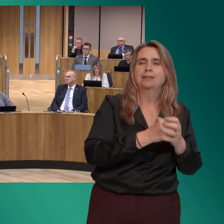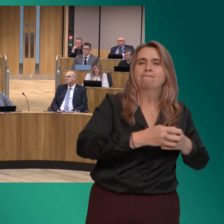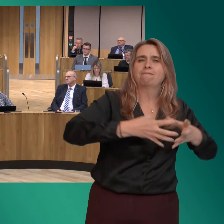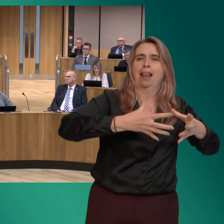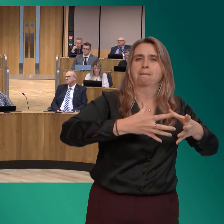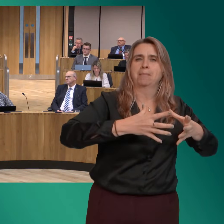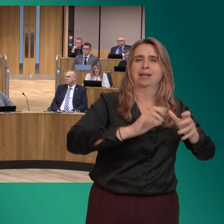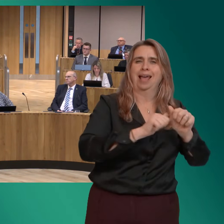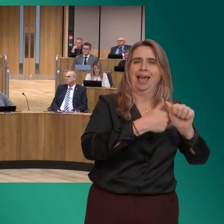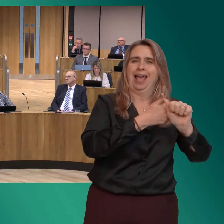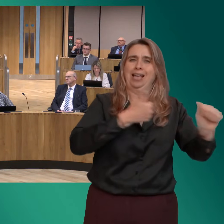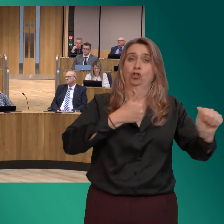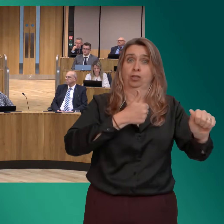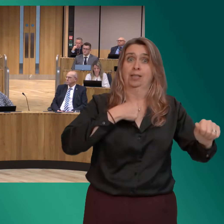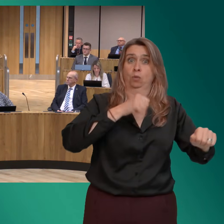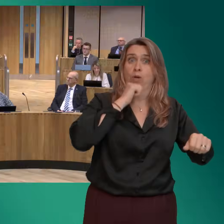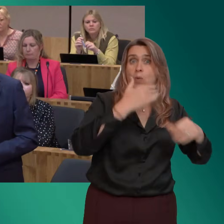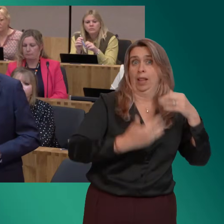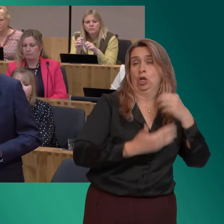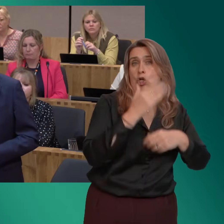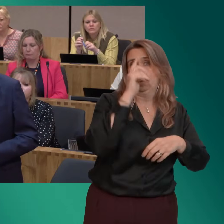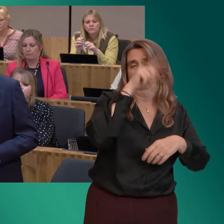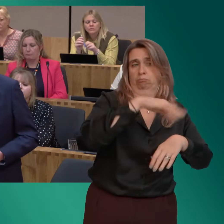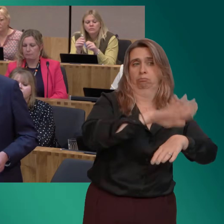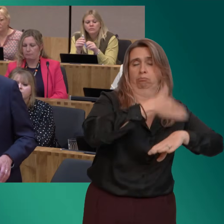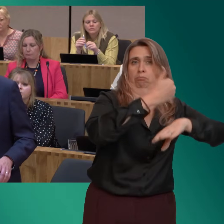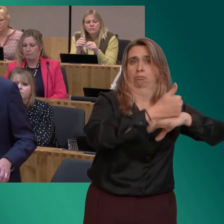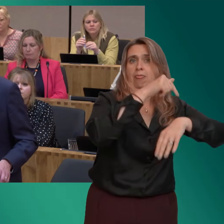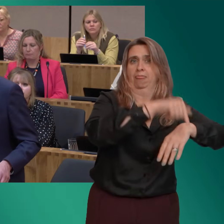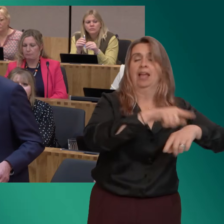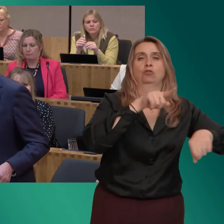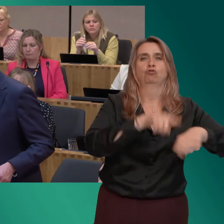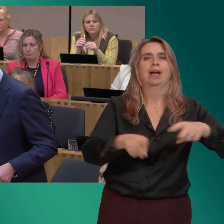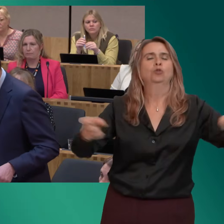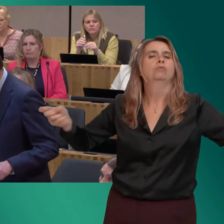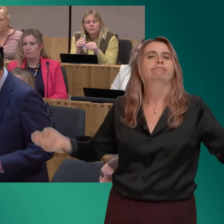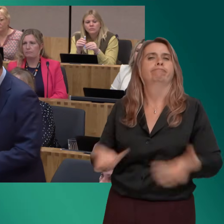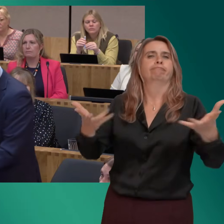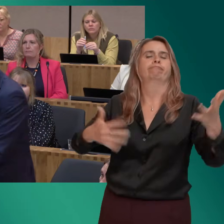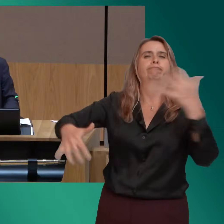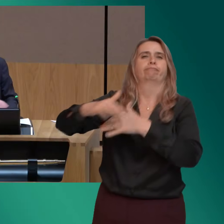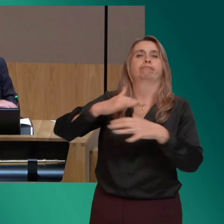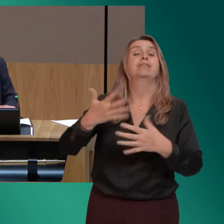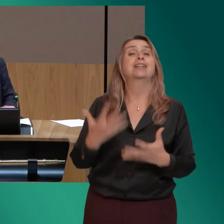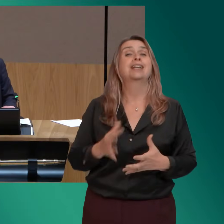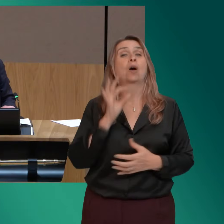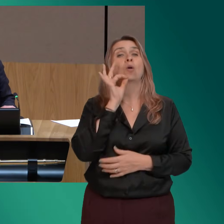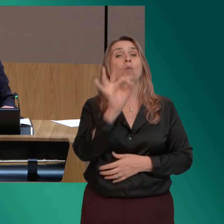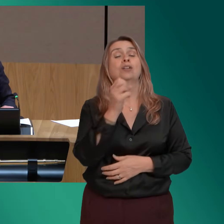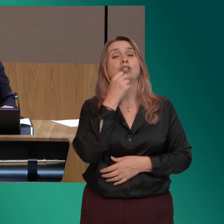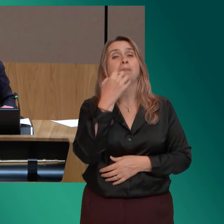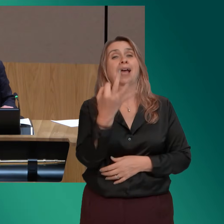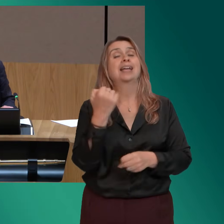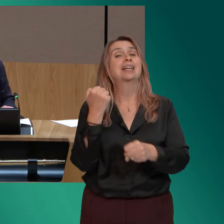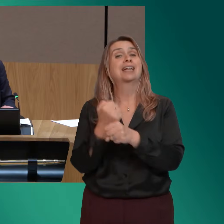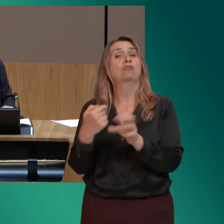those businesses to thrive, and by that bringing new life into our town centres. Question 8, Gareth Thomas.